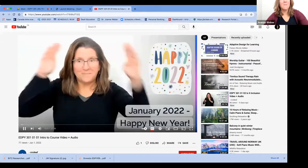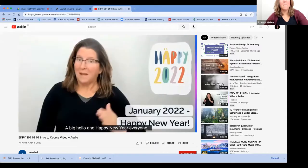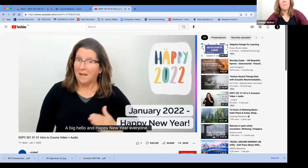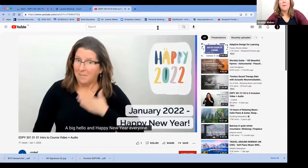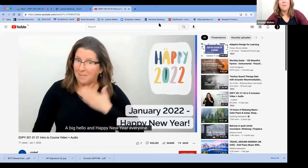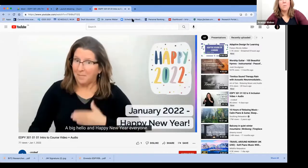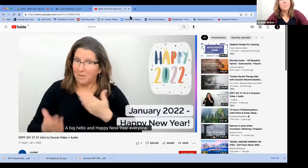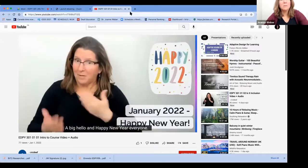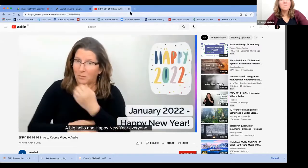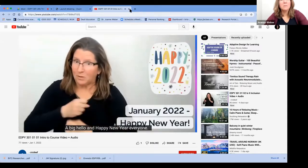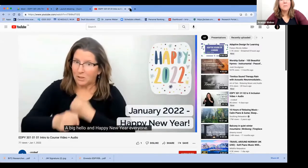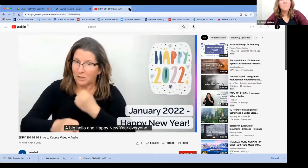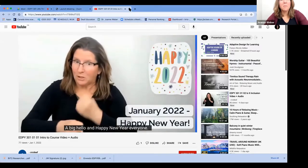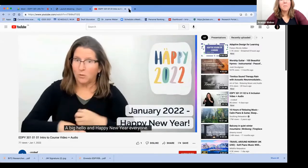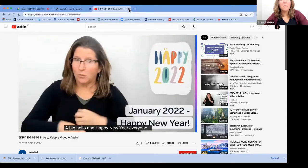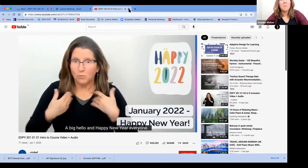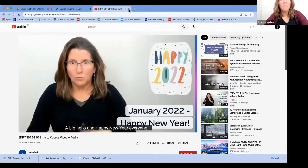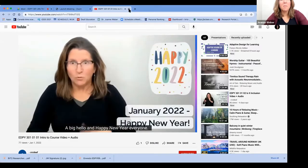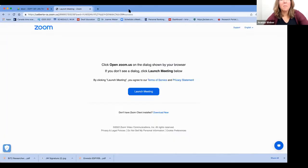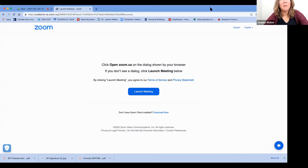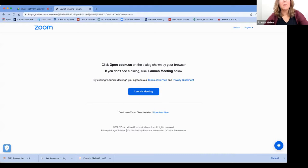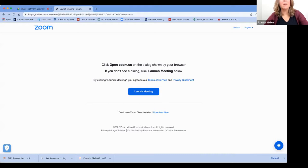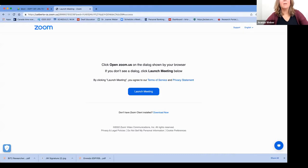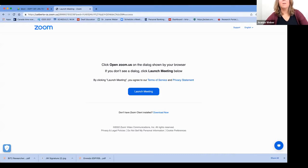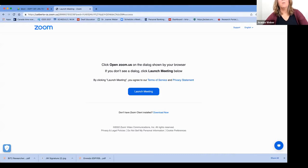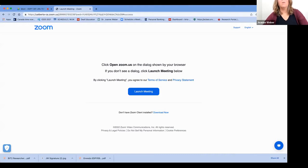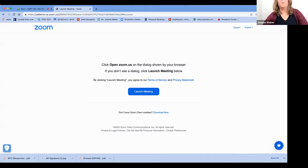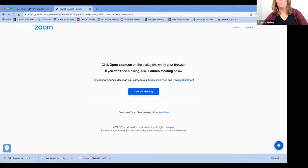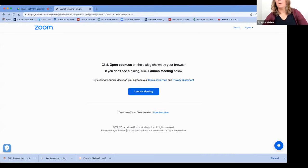A big hello and Happy New Year, everyone.